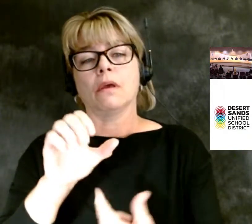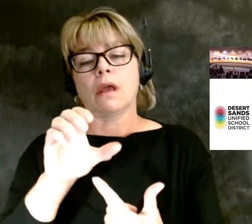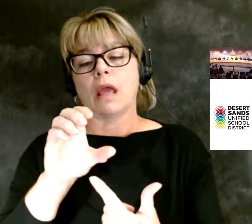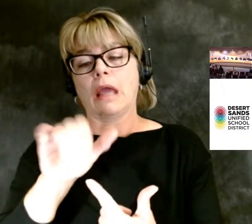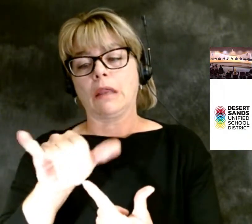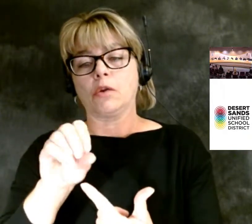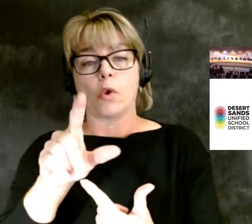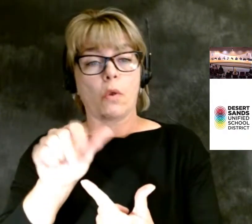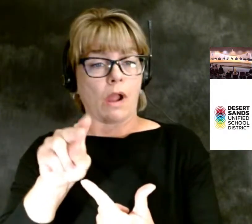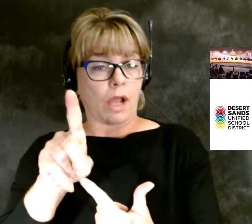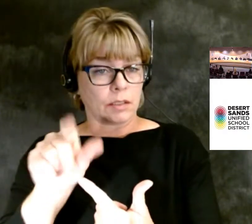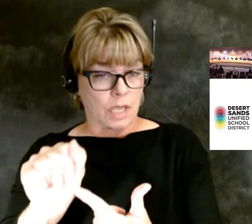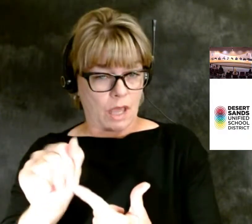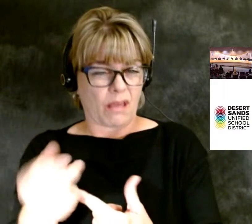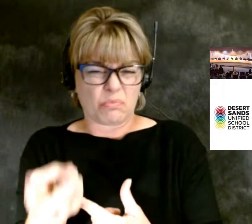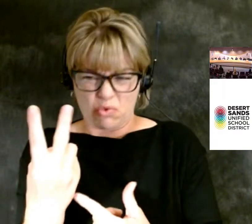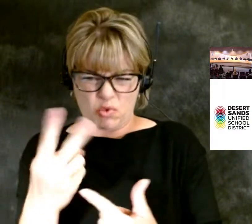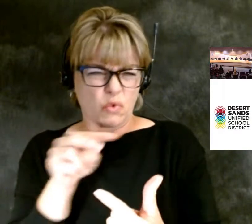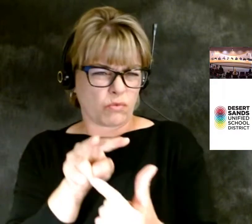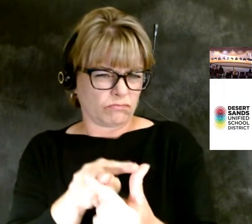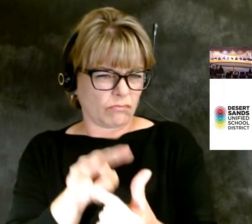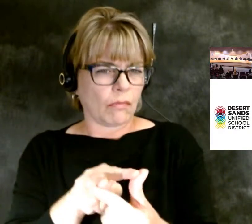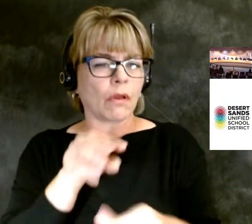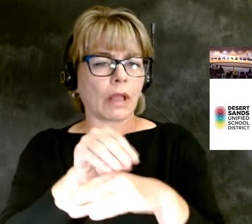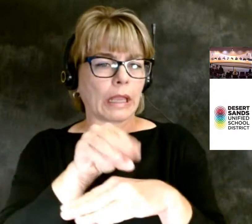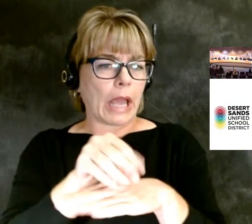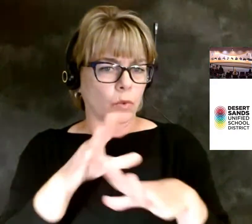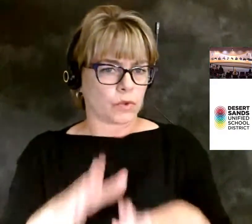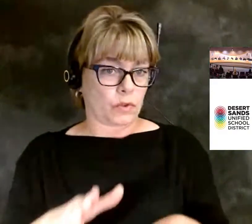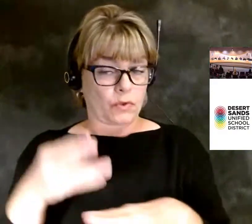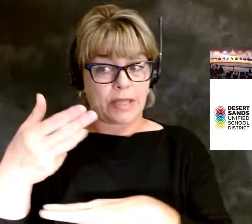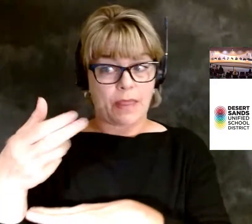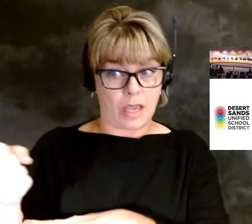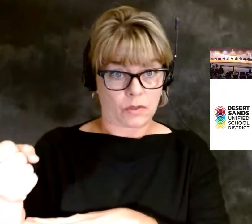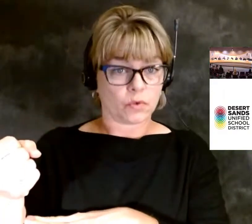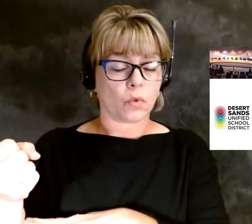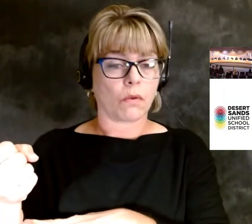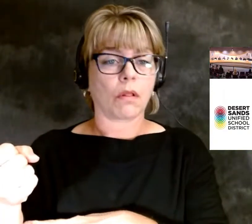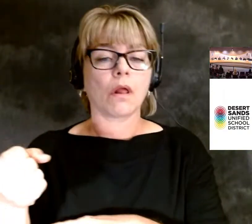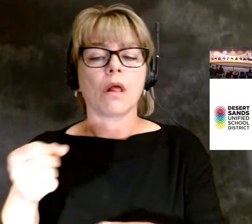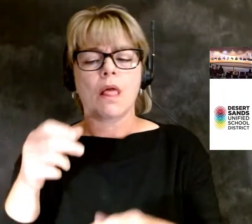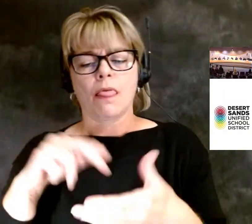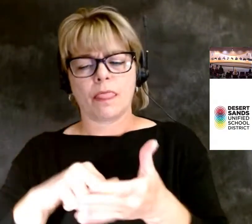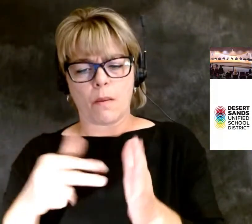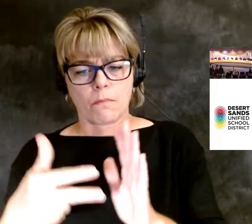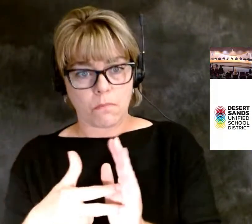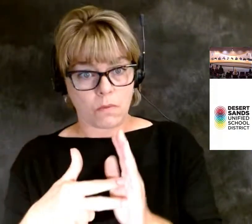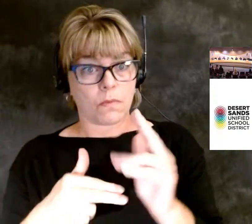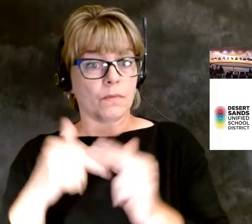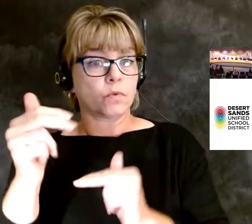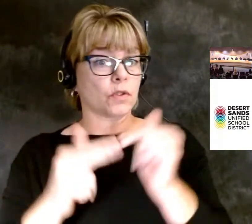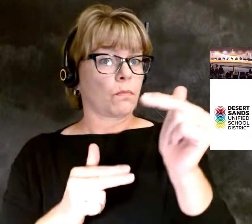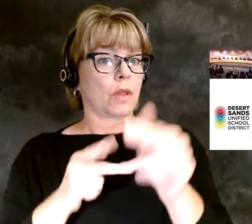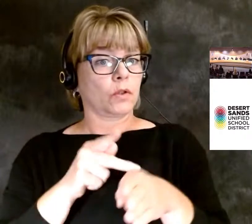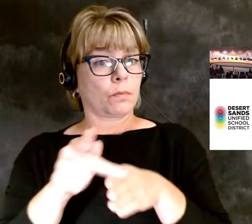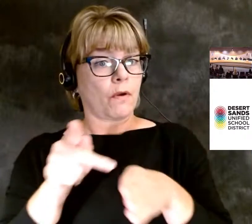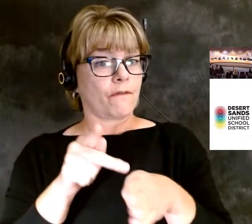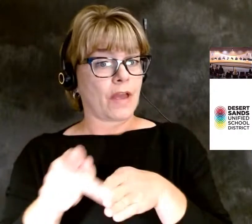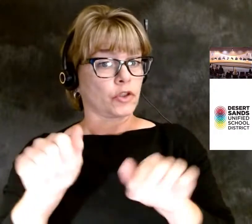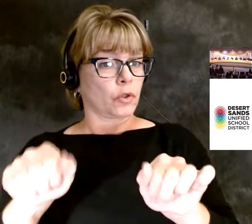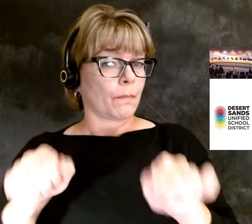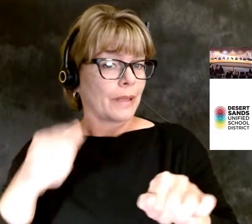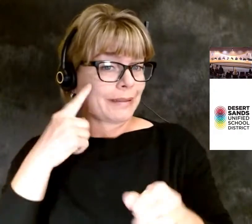High School. And the focus of the Migrant Leadership Club was to build professional capacity for the students, help